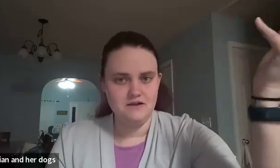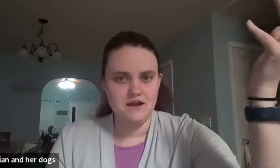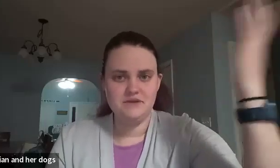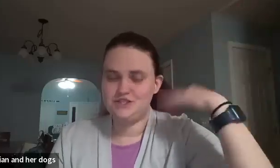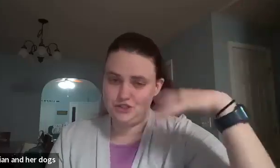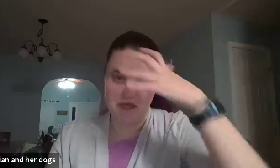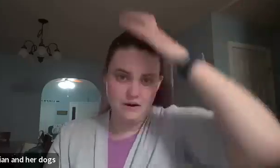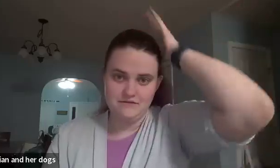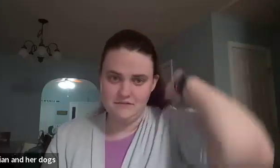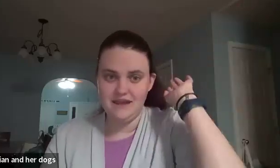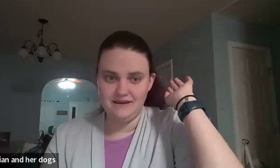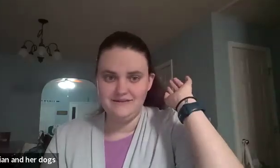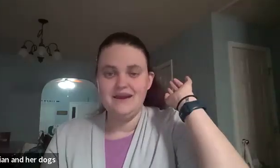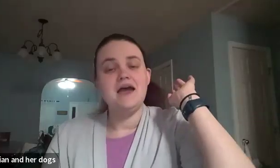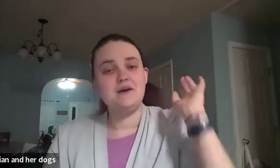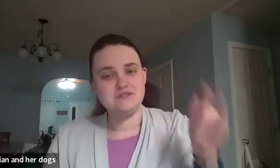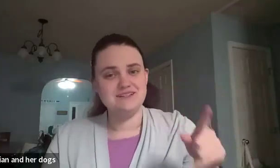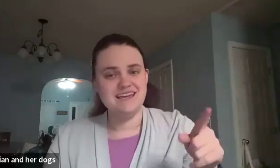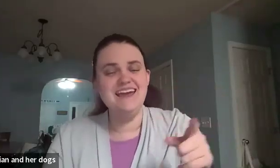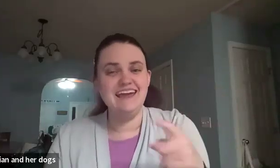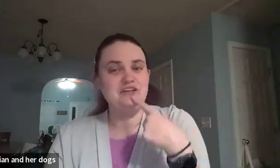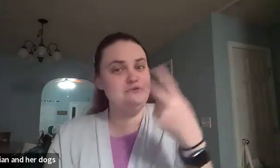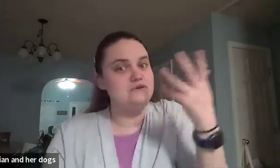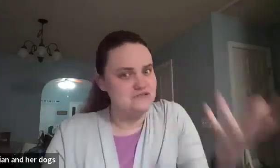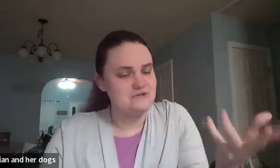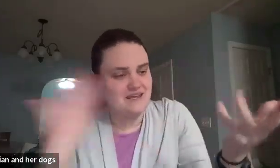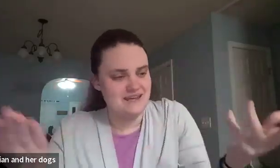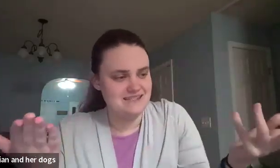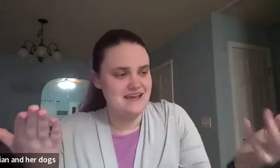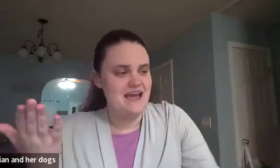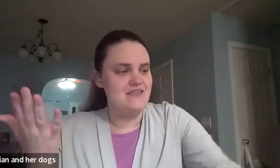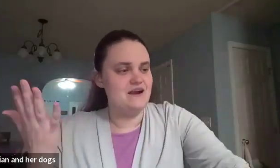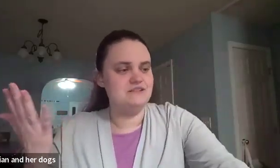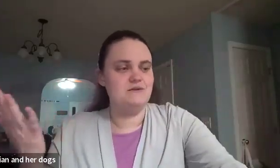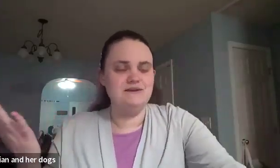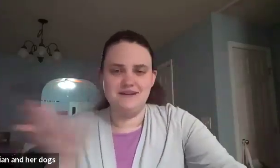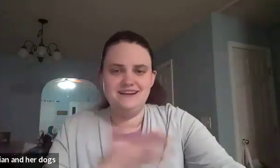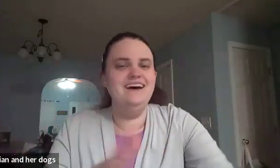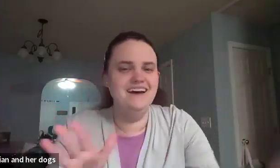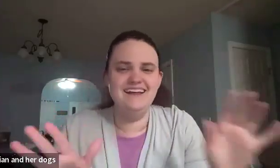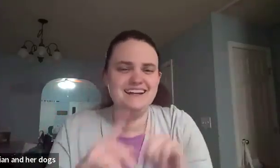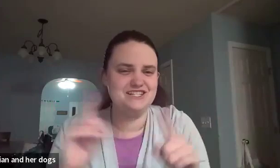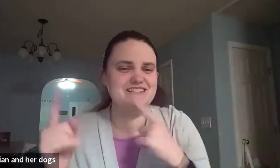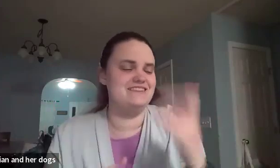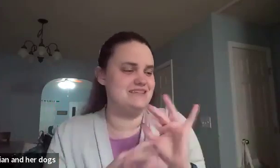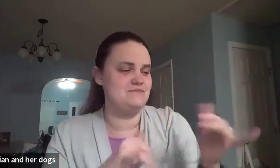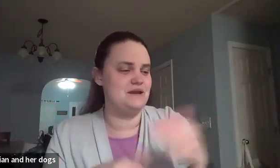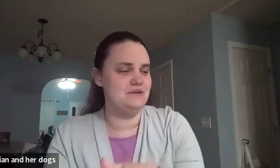female lion, because they don't have the mane. And I was going to say, you will do this. And then I was like, wait a minute. I just said the same thing and